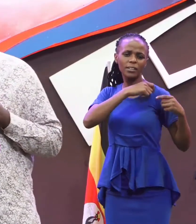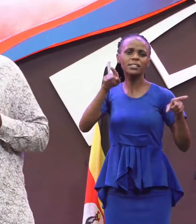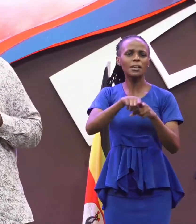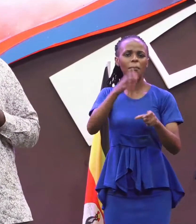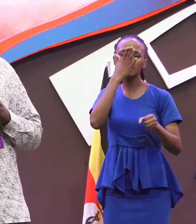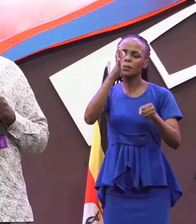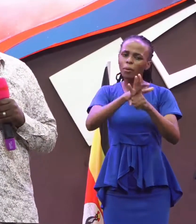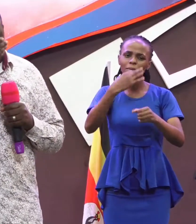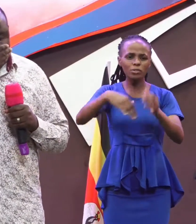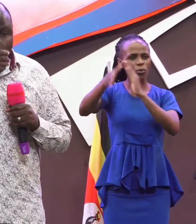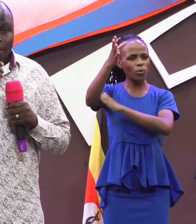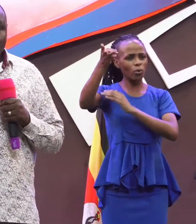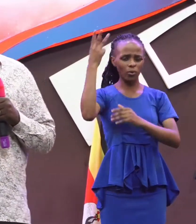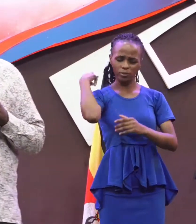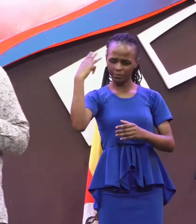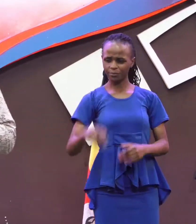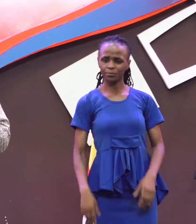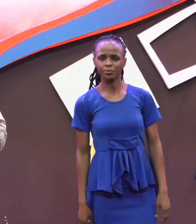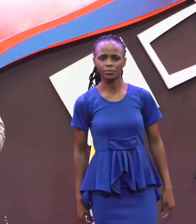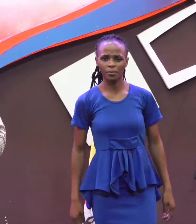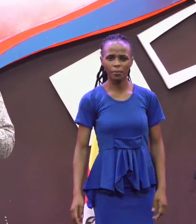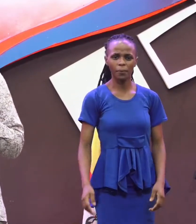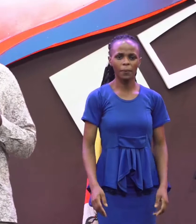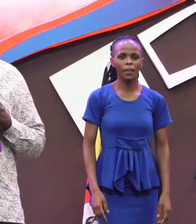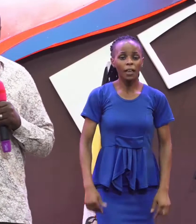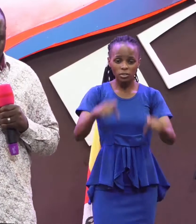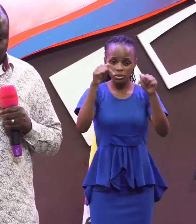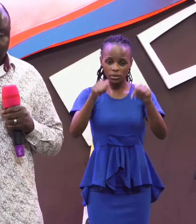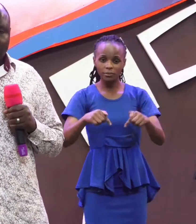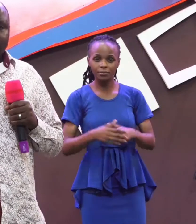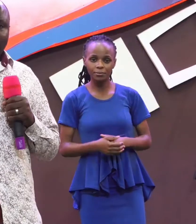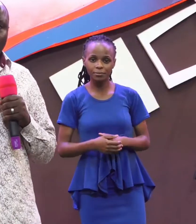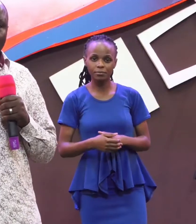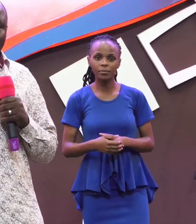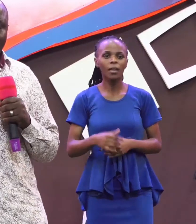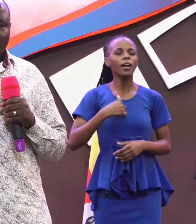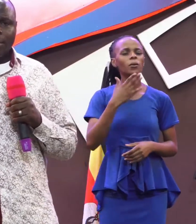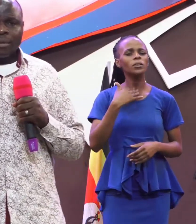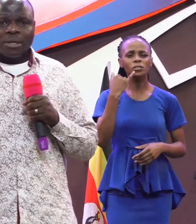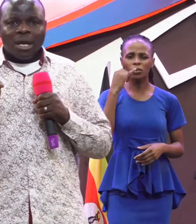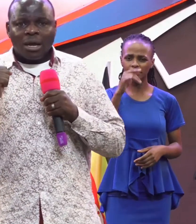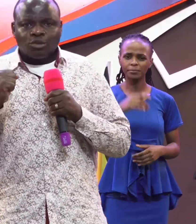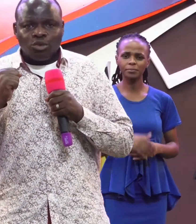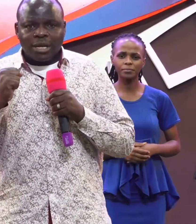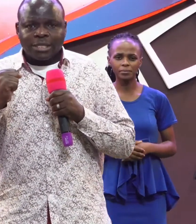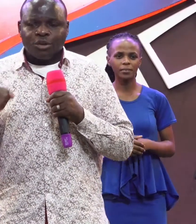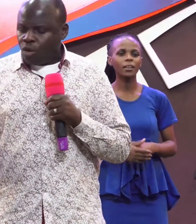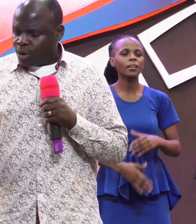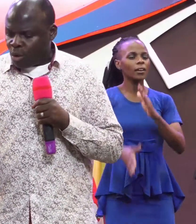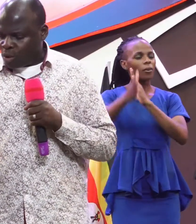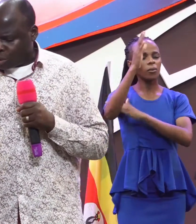and we are in his inheritance as the promise of God was. Today, I want to tell you